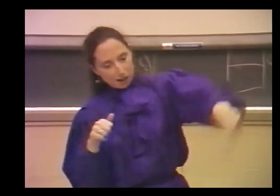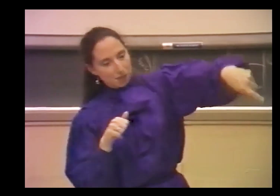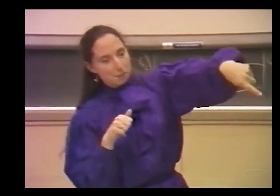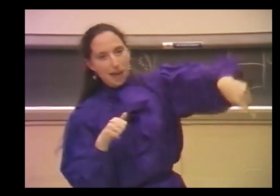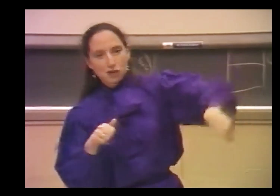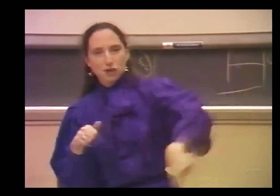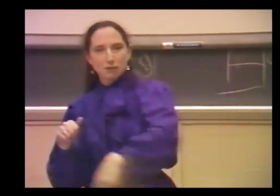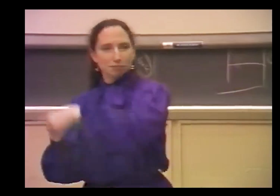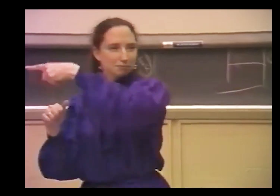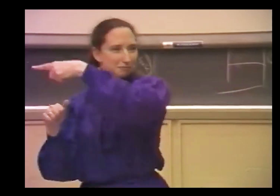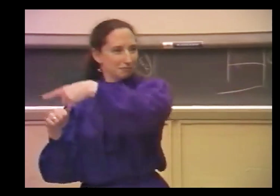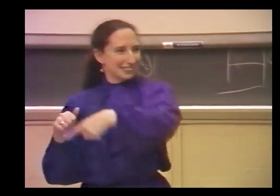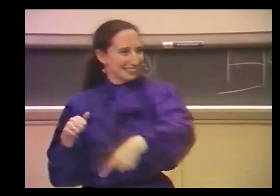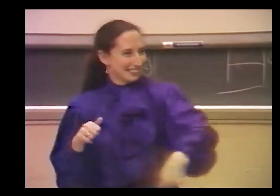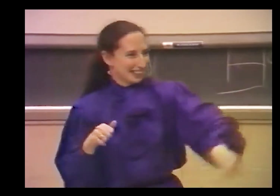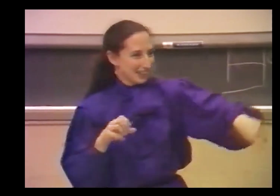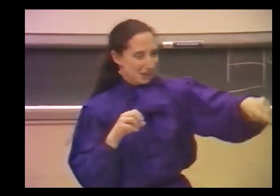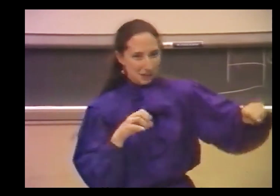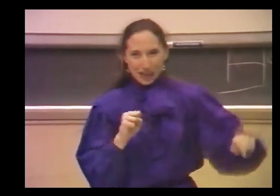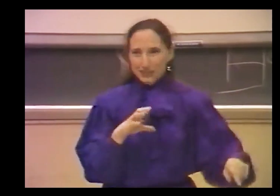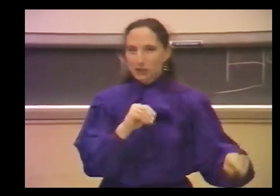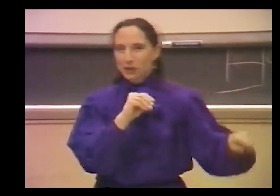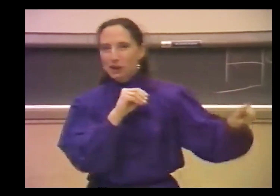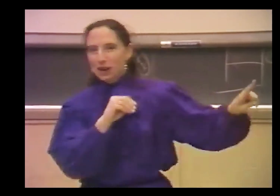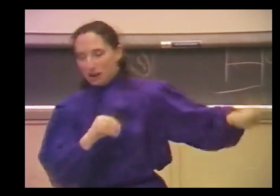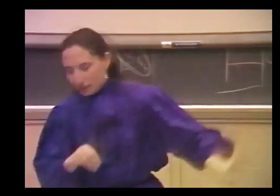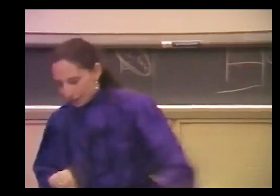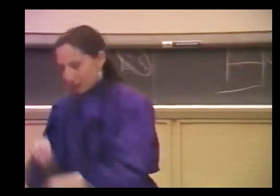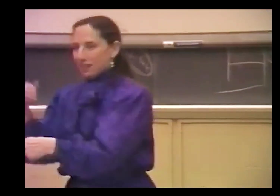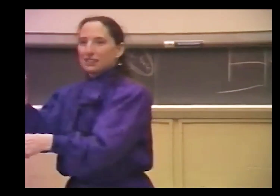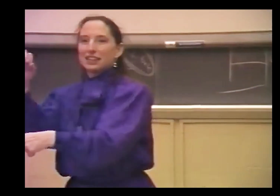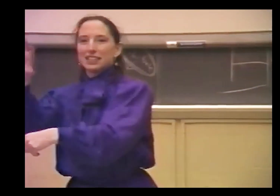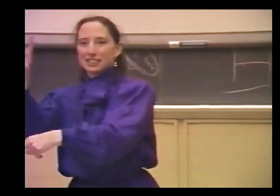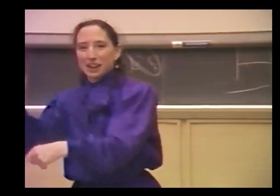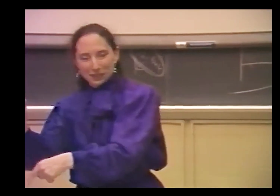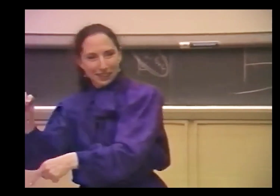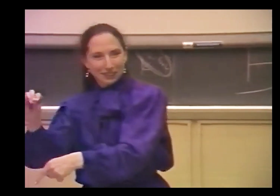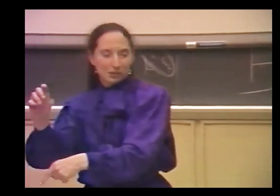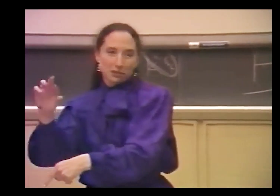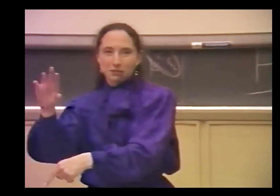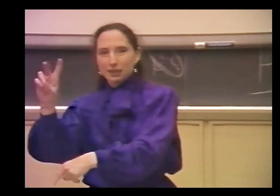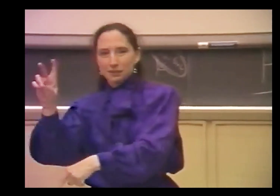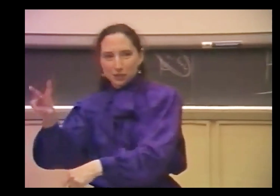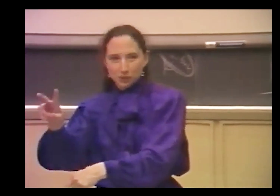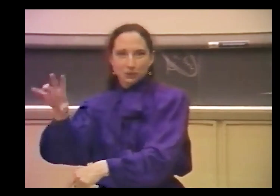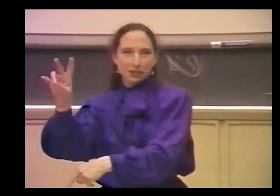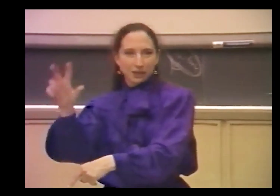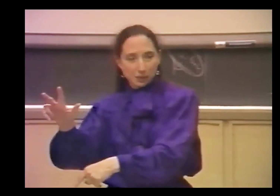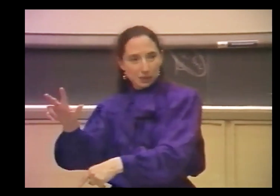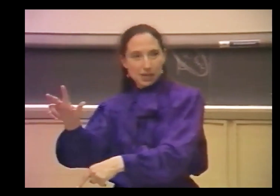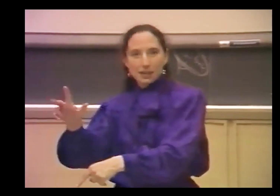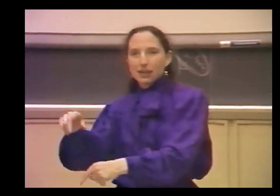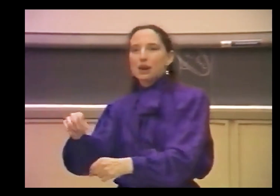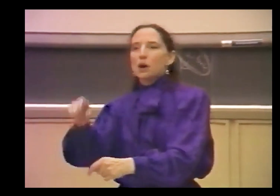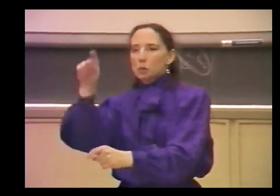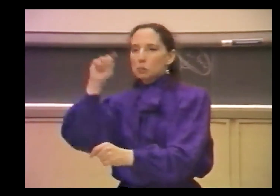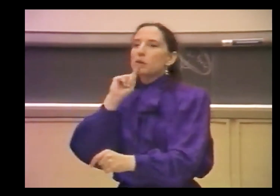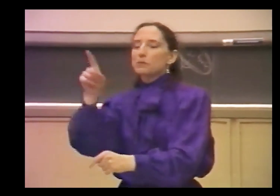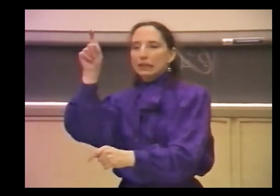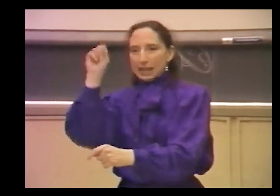of a pendulum. Okay, so 1970 or 72, 73, we really